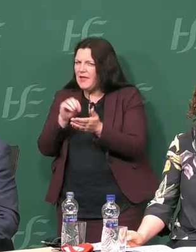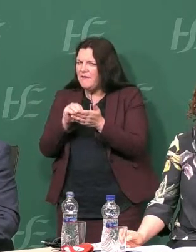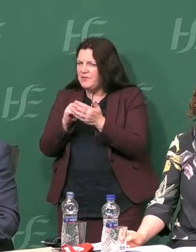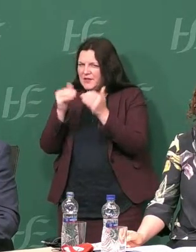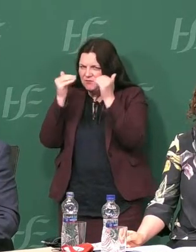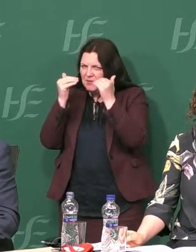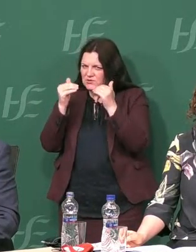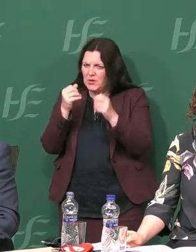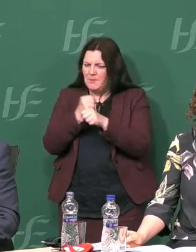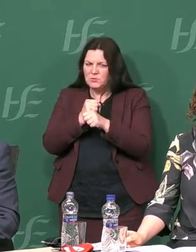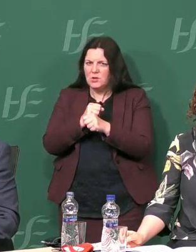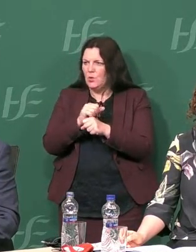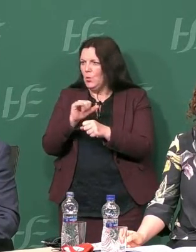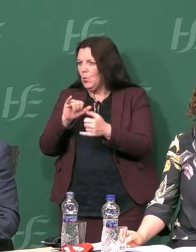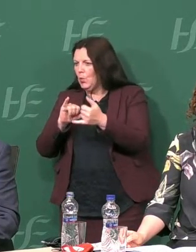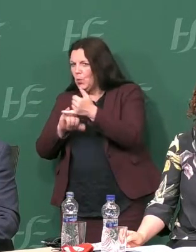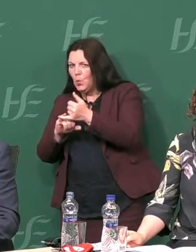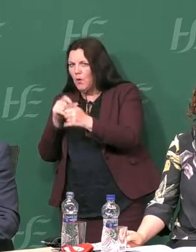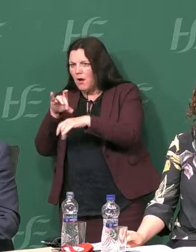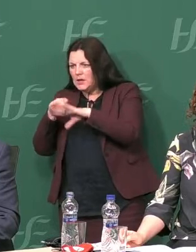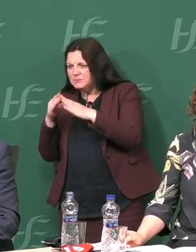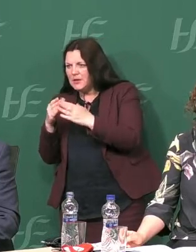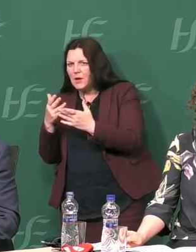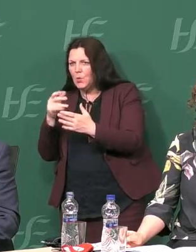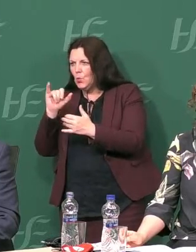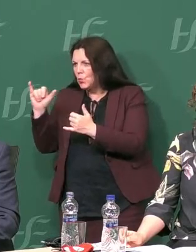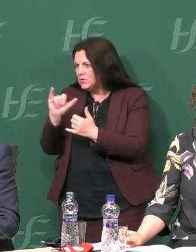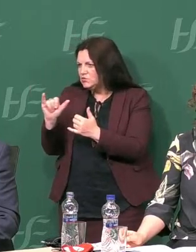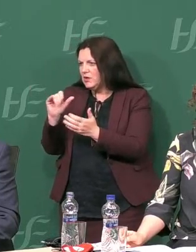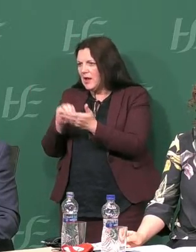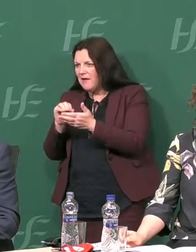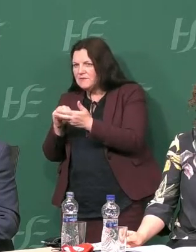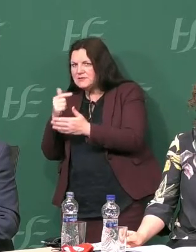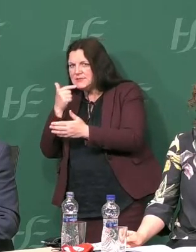hand, and we haven't captured that right now.